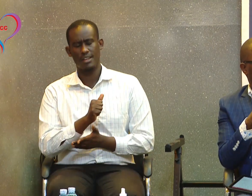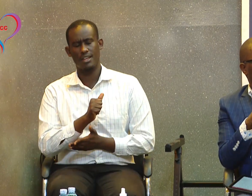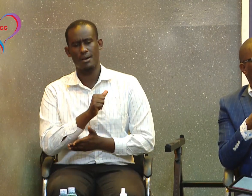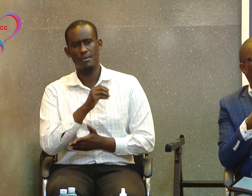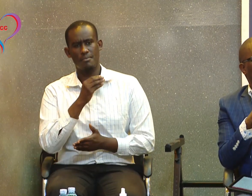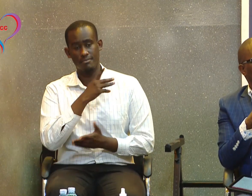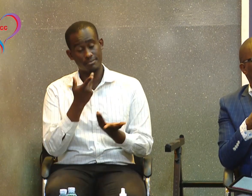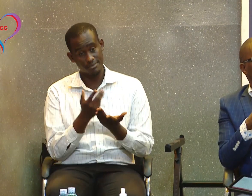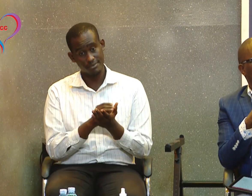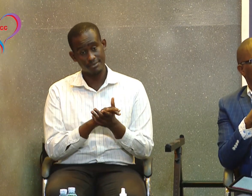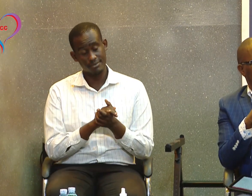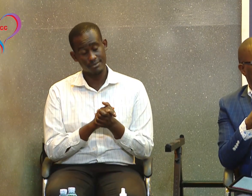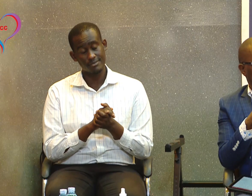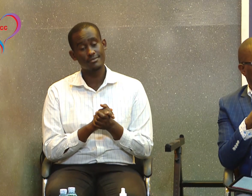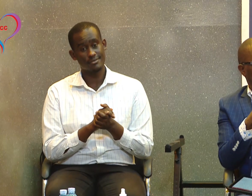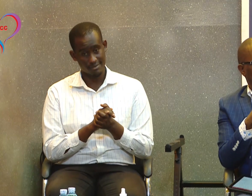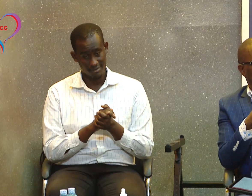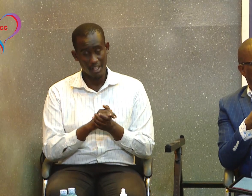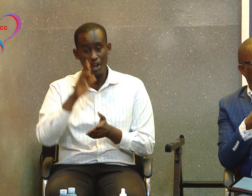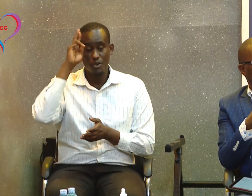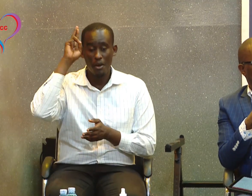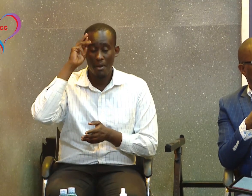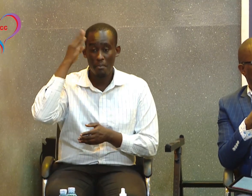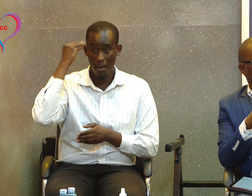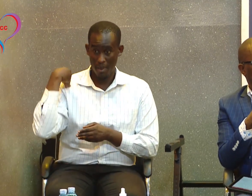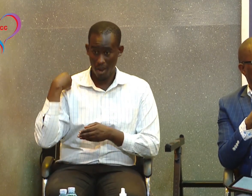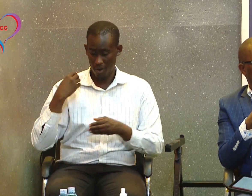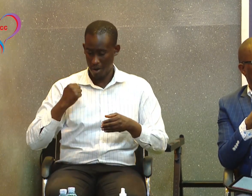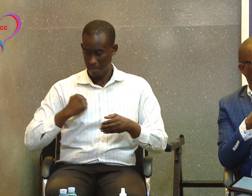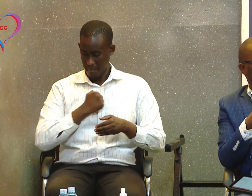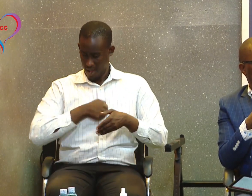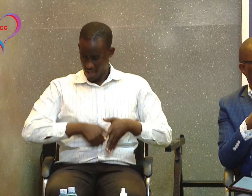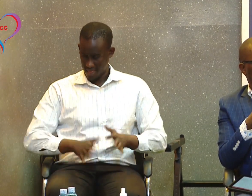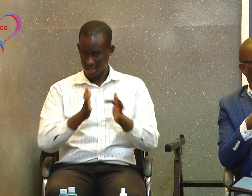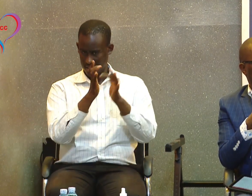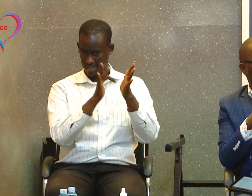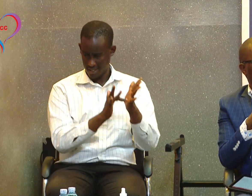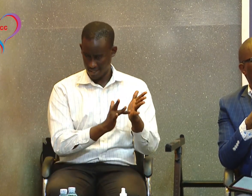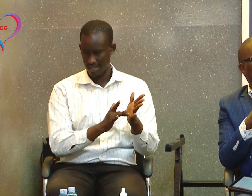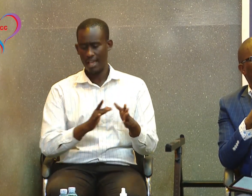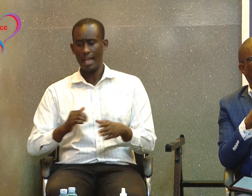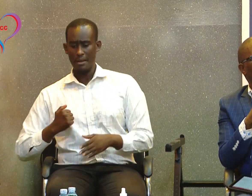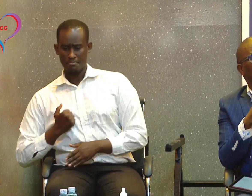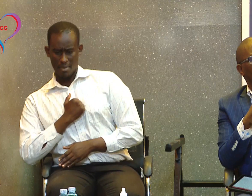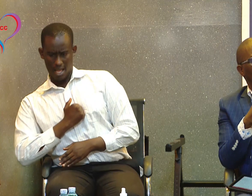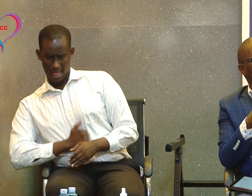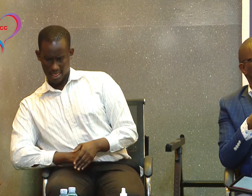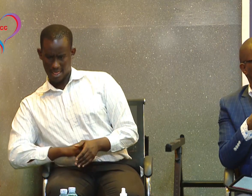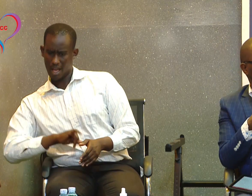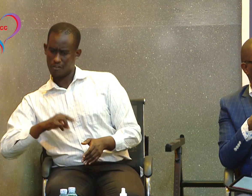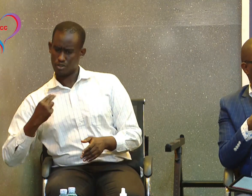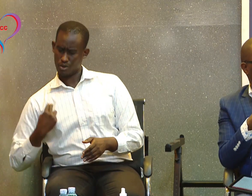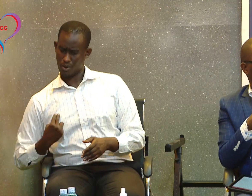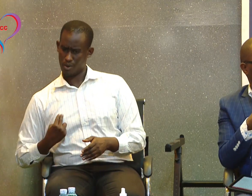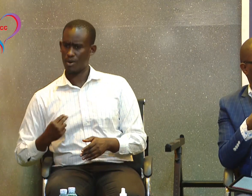ekyabagatta. Because John the Baptist olwensonga ekyabagatta kyaliti Yokano mubatizi was here to make way for